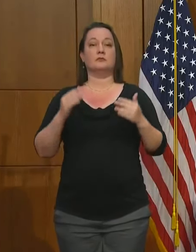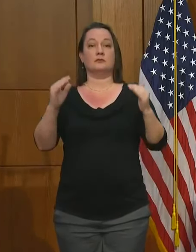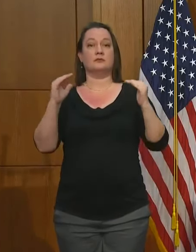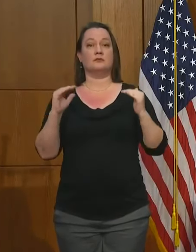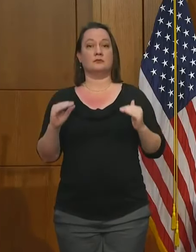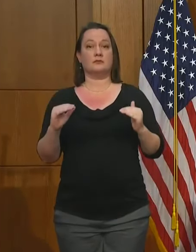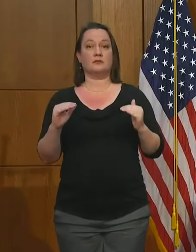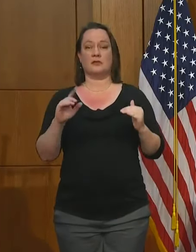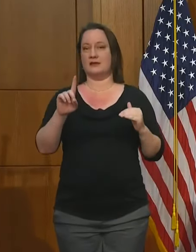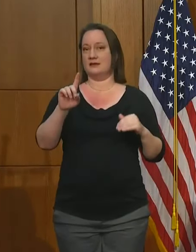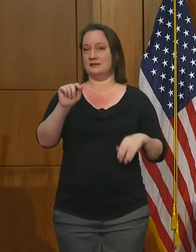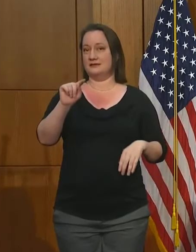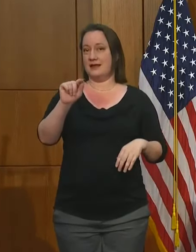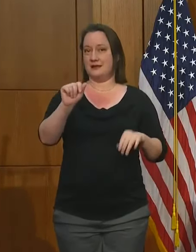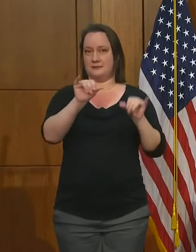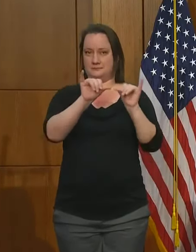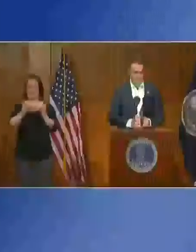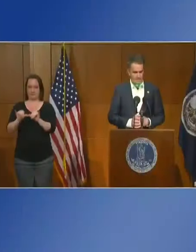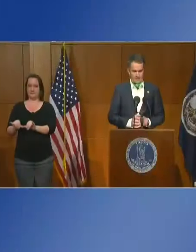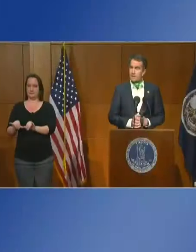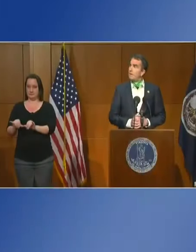are with our data metrics.